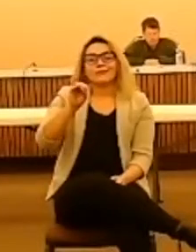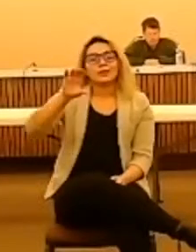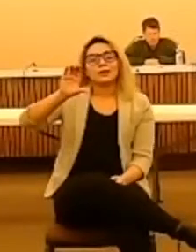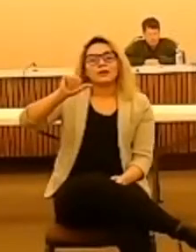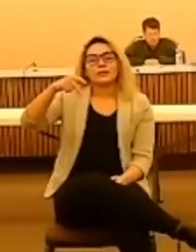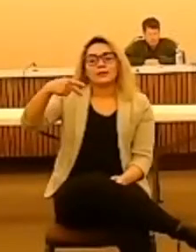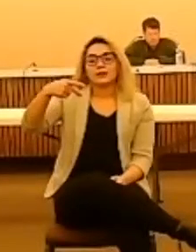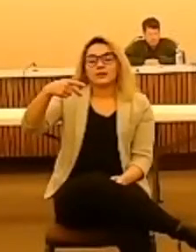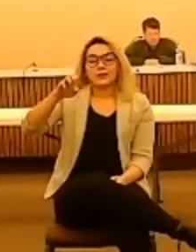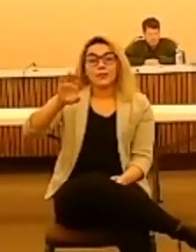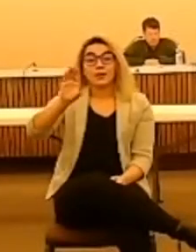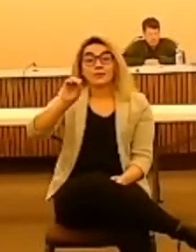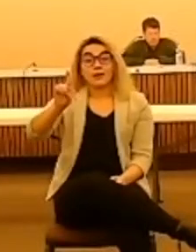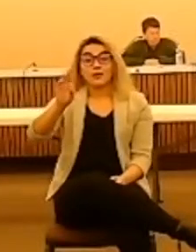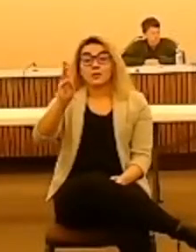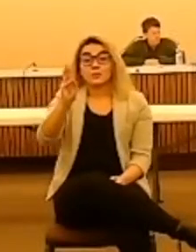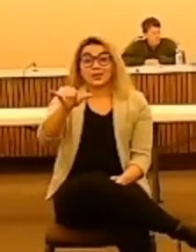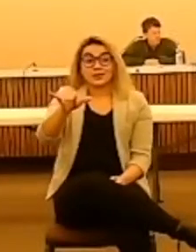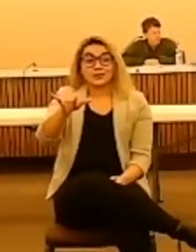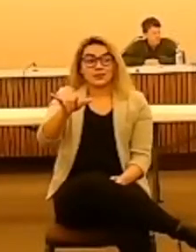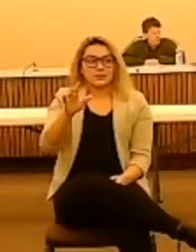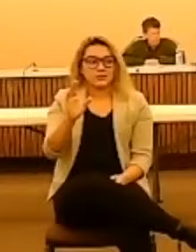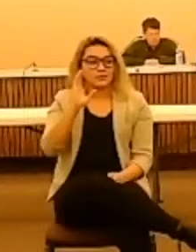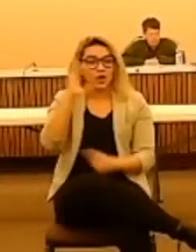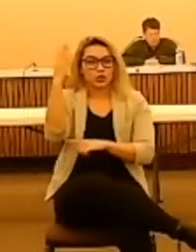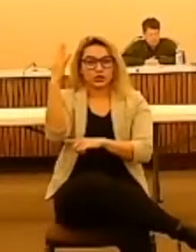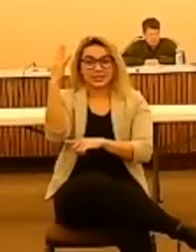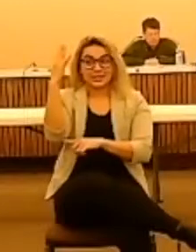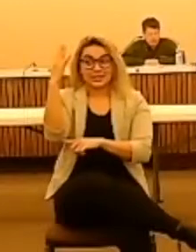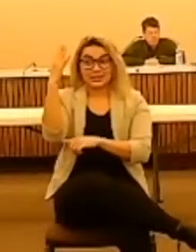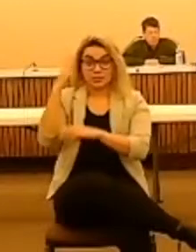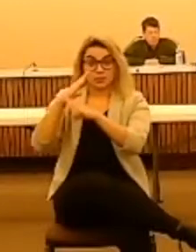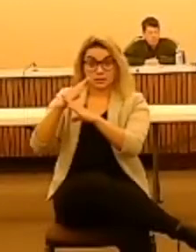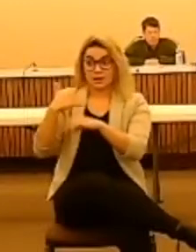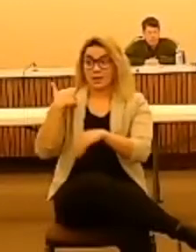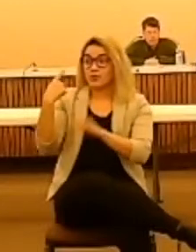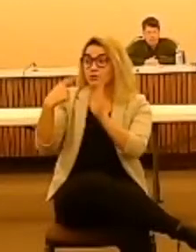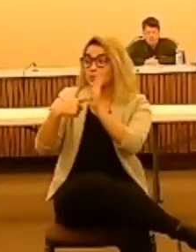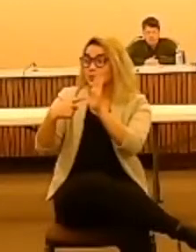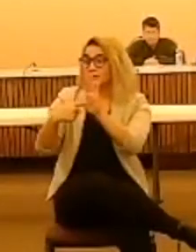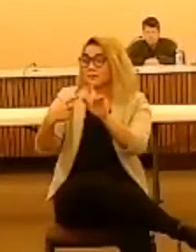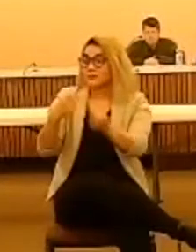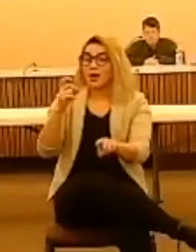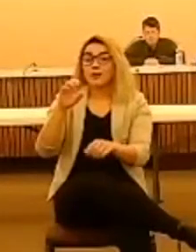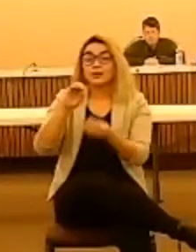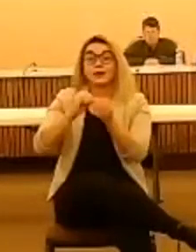tree. Do we have a representative from 70 Cape Cod Way on?